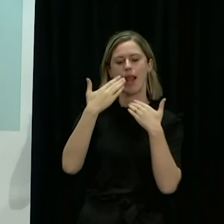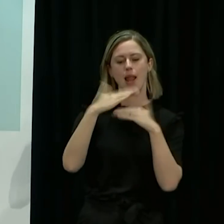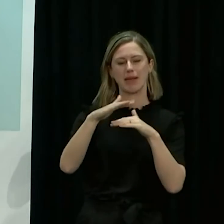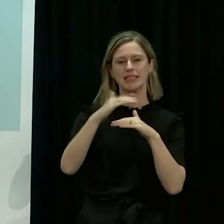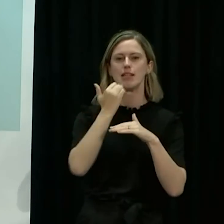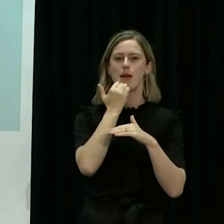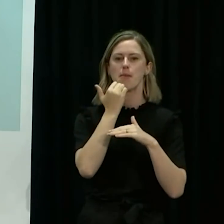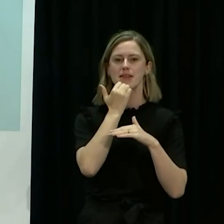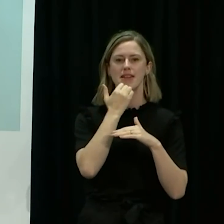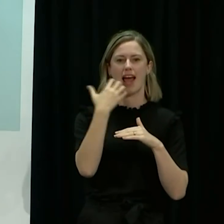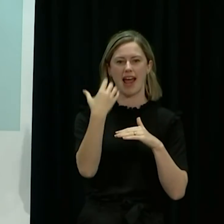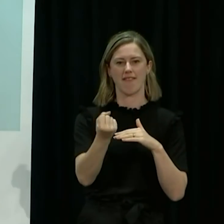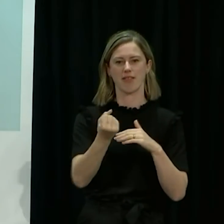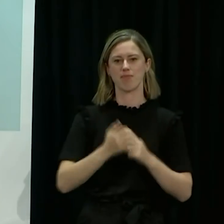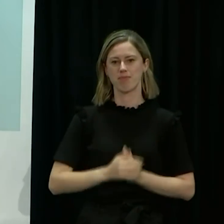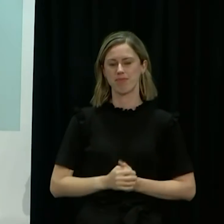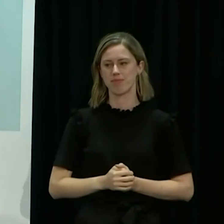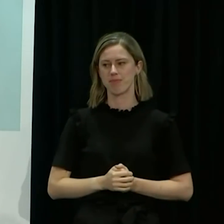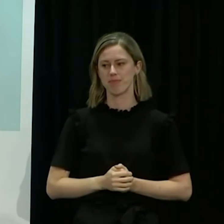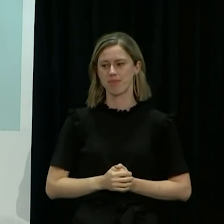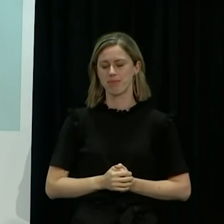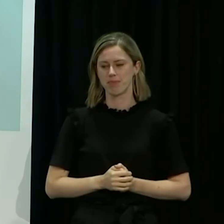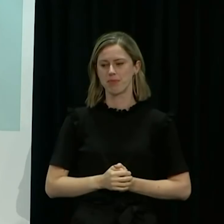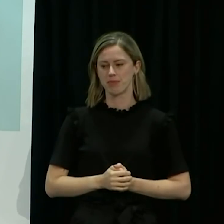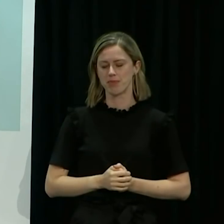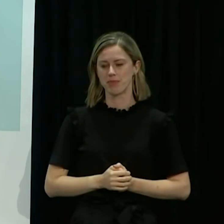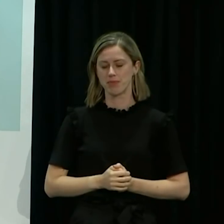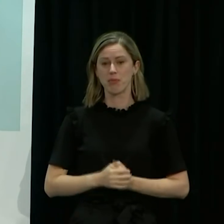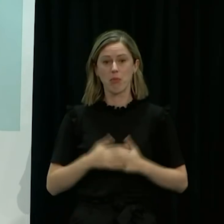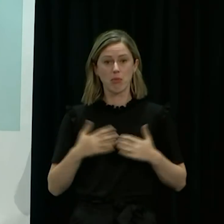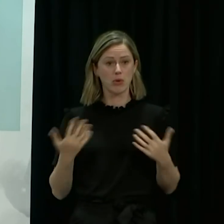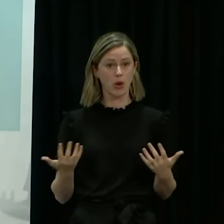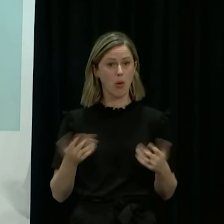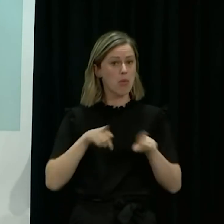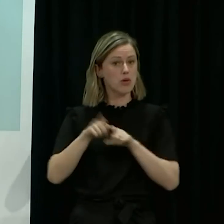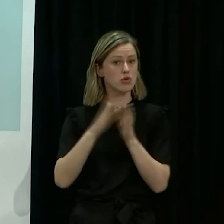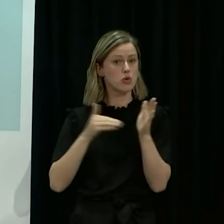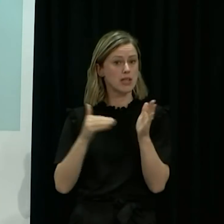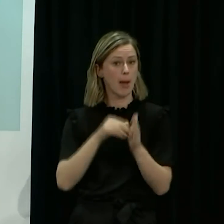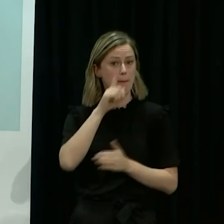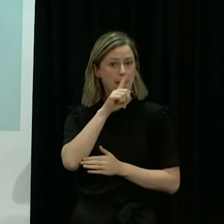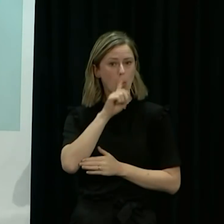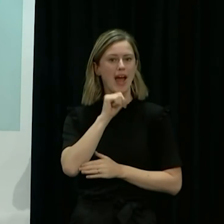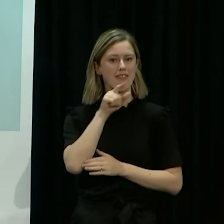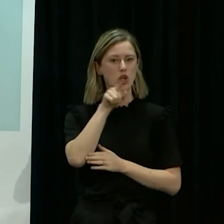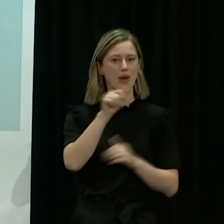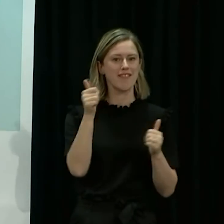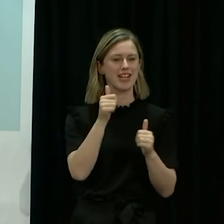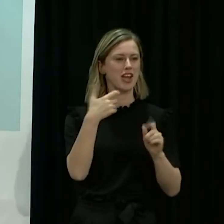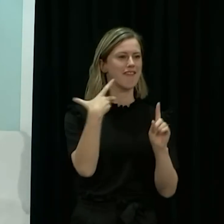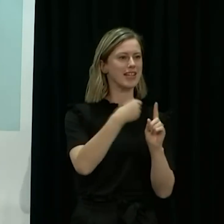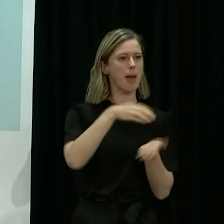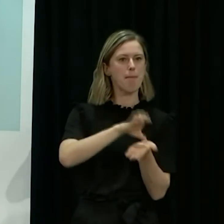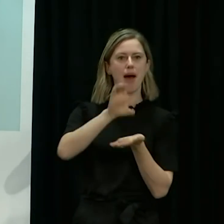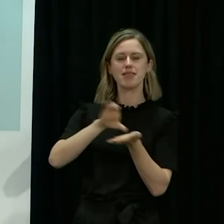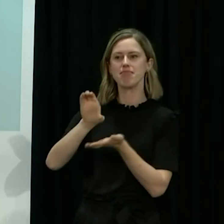lower across each of the levels. So as you can see, for the vast majority of New Zealanders with your My Vaccine Pass, life will feel